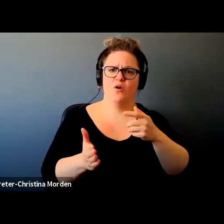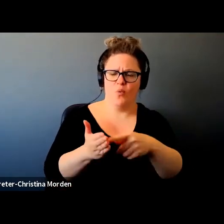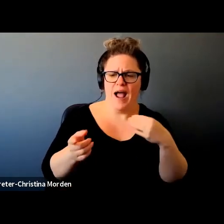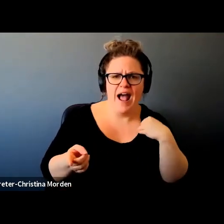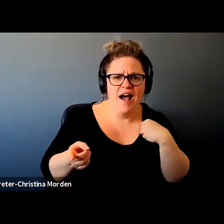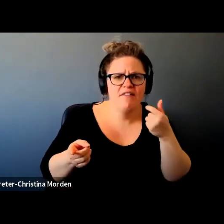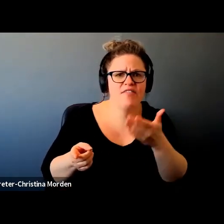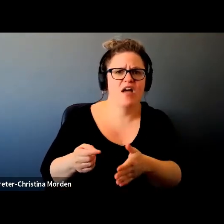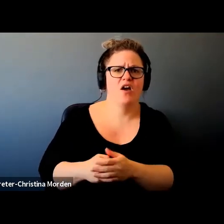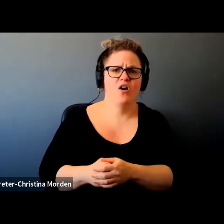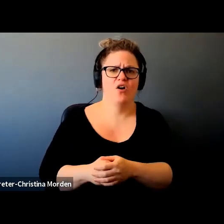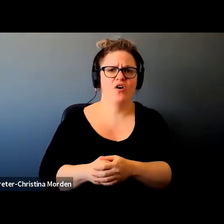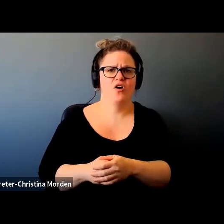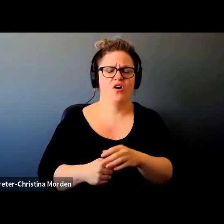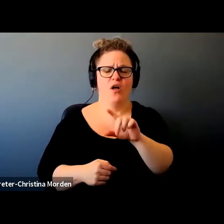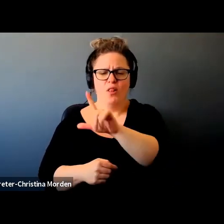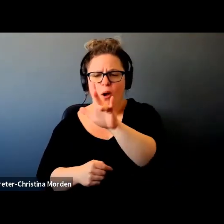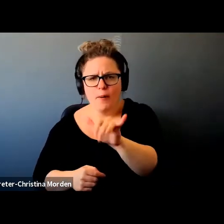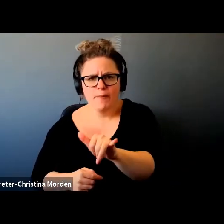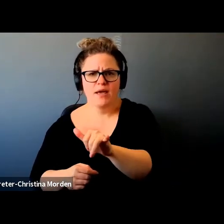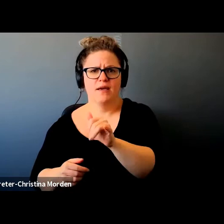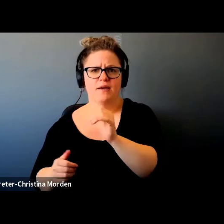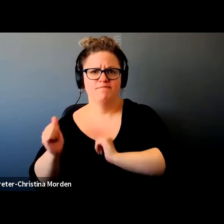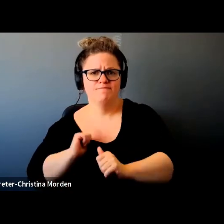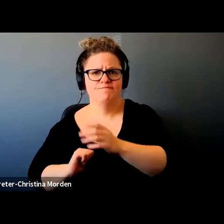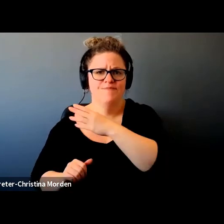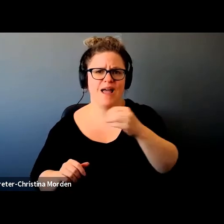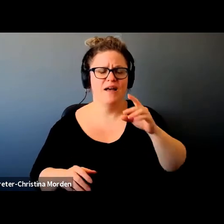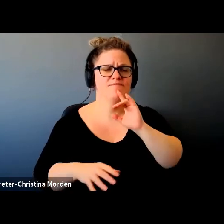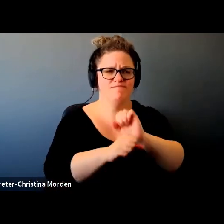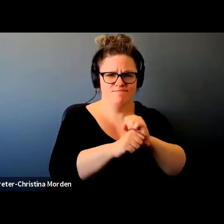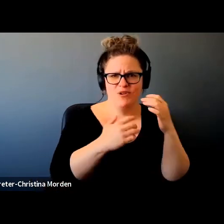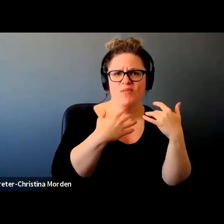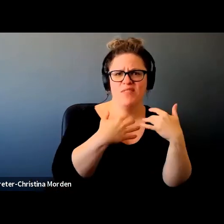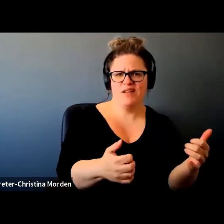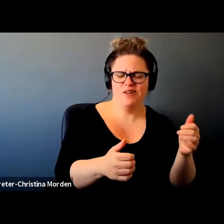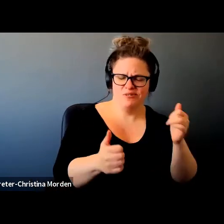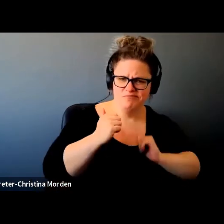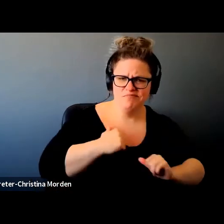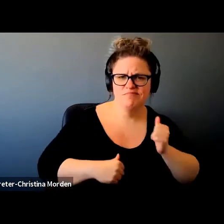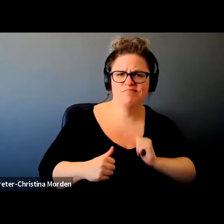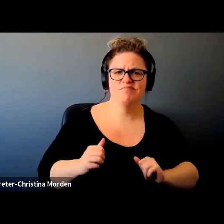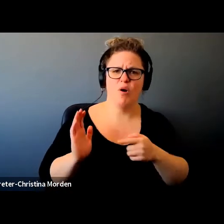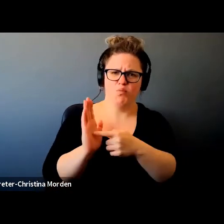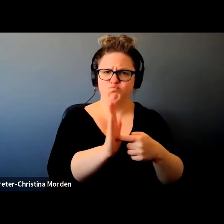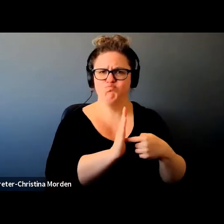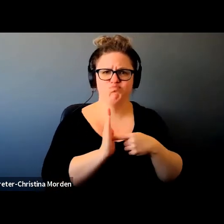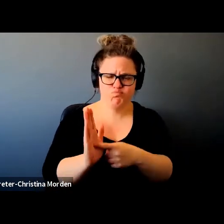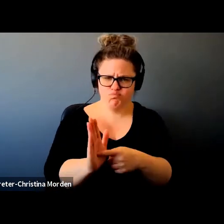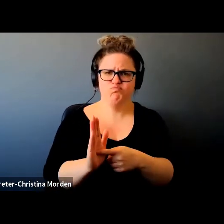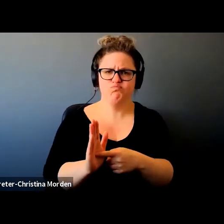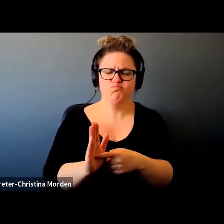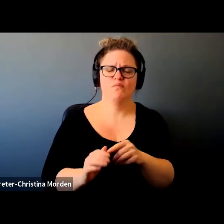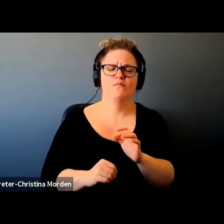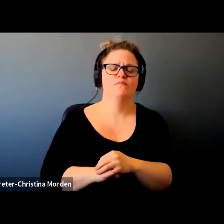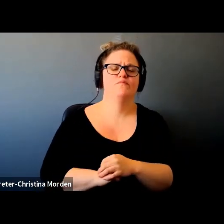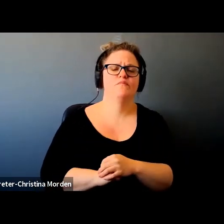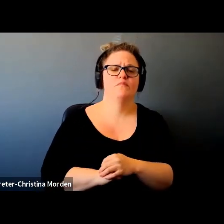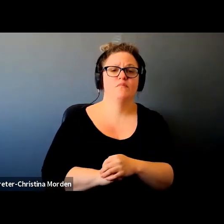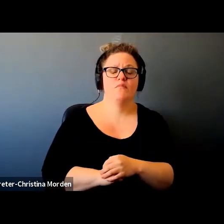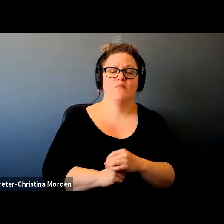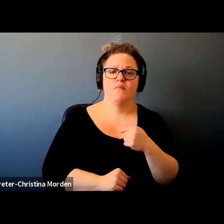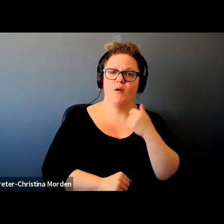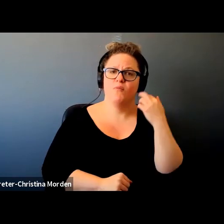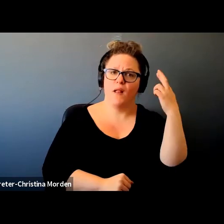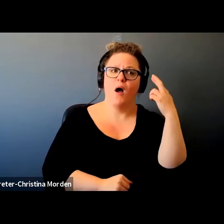performances in the theater. And that is how I sort of started to prepare to come back to perform, because I